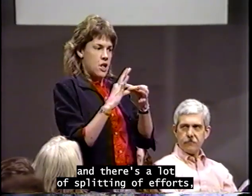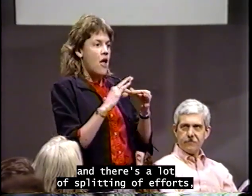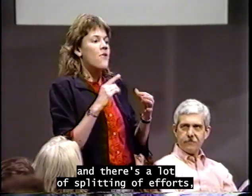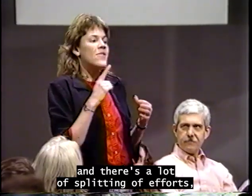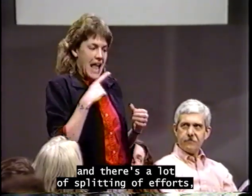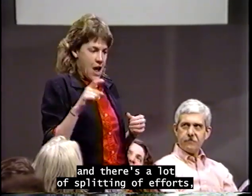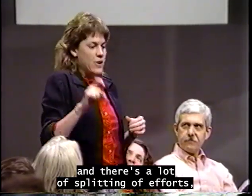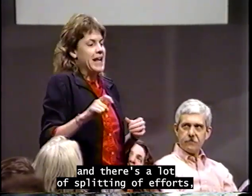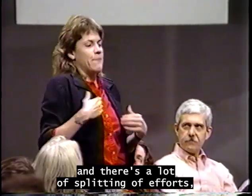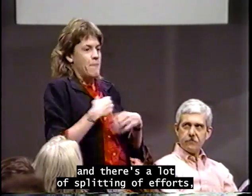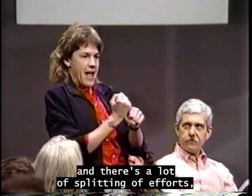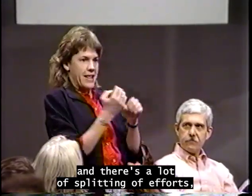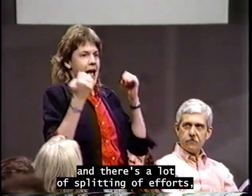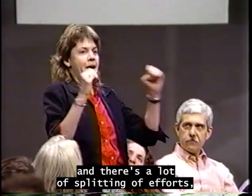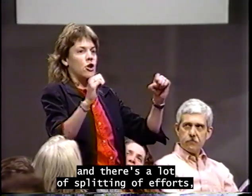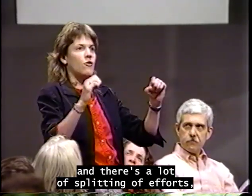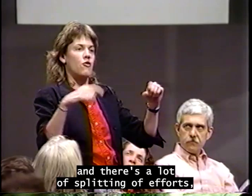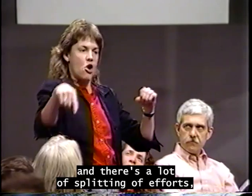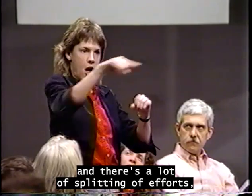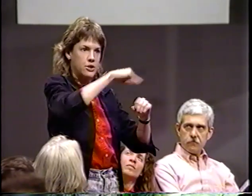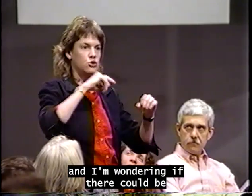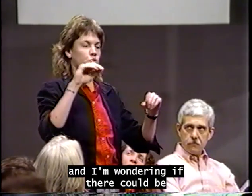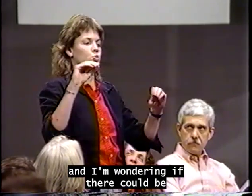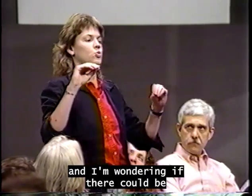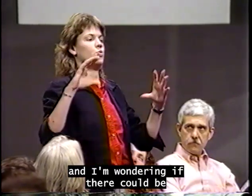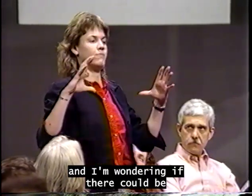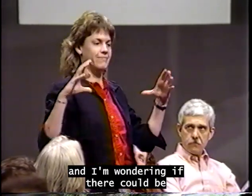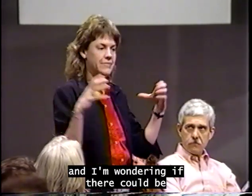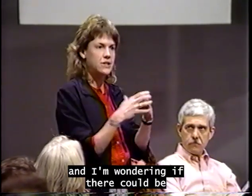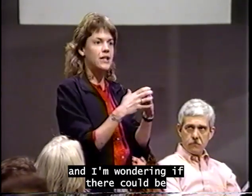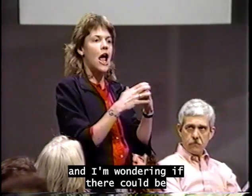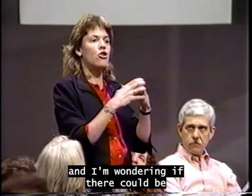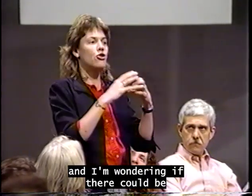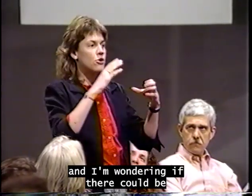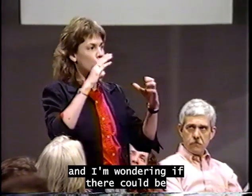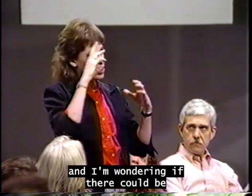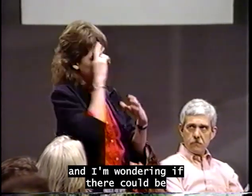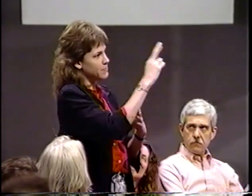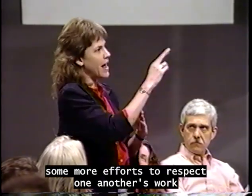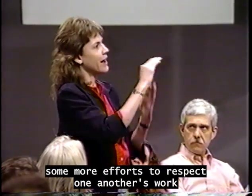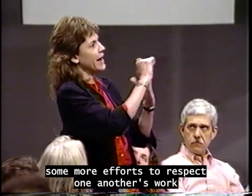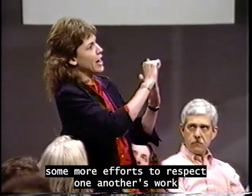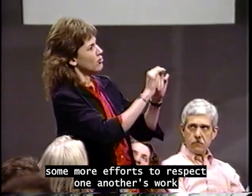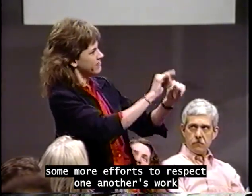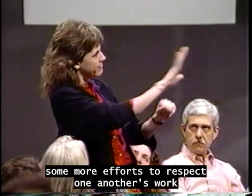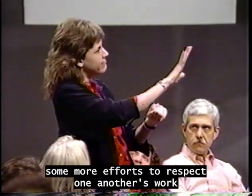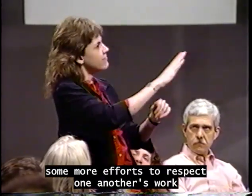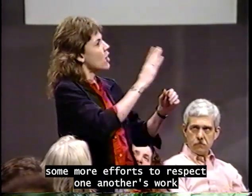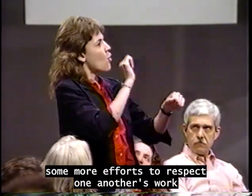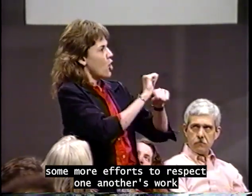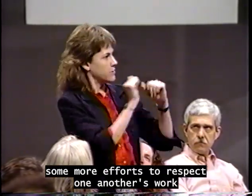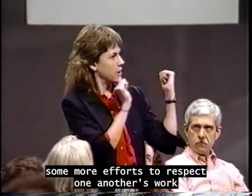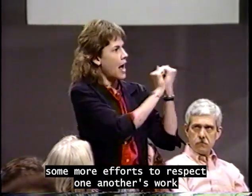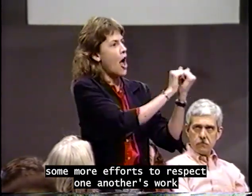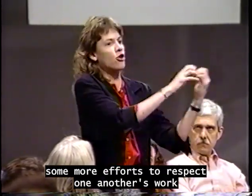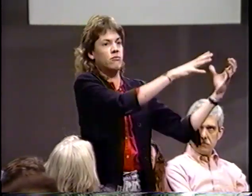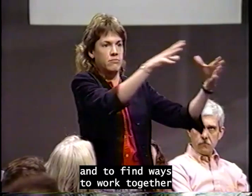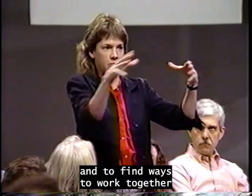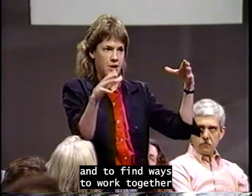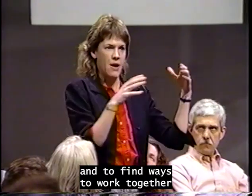lot of splitting of efforts. And I'm wondering if there could be some more efforts to respect one another's work and to find